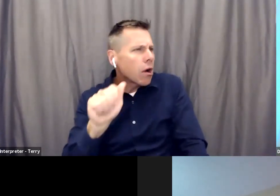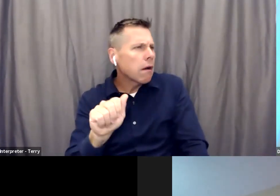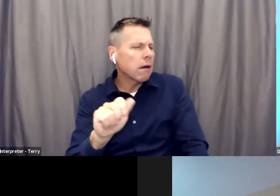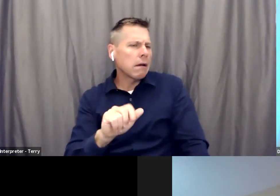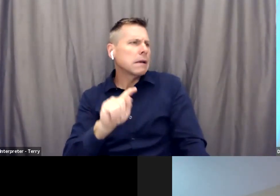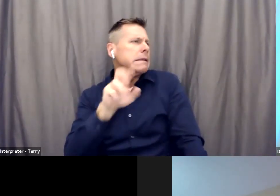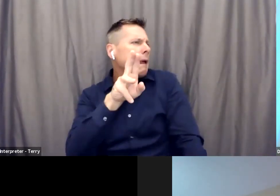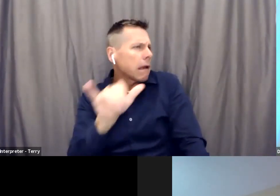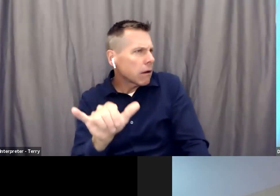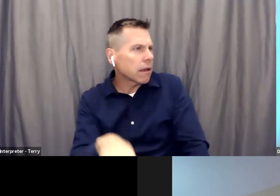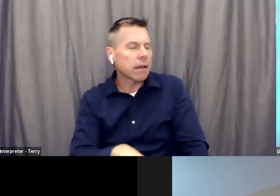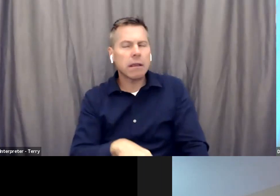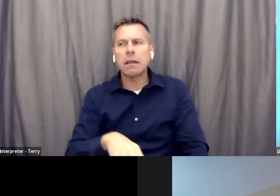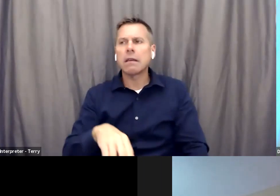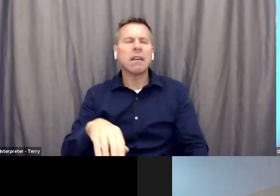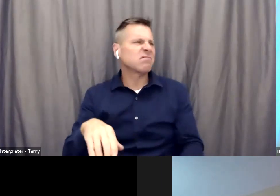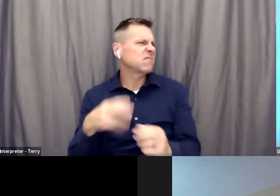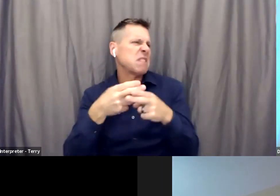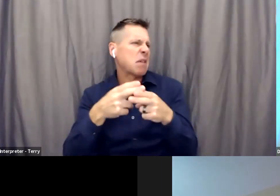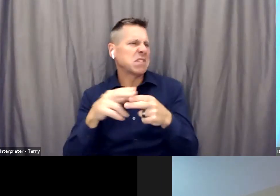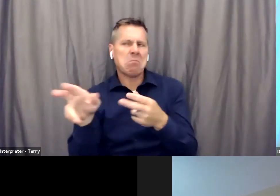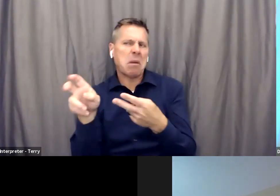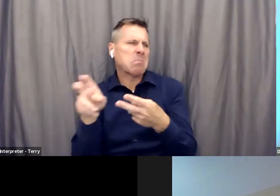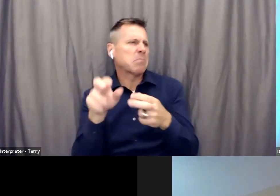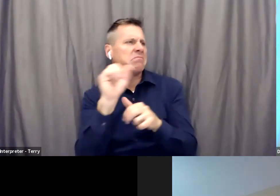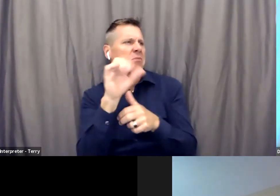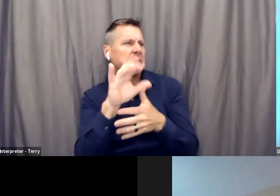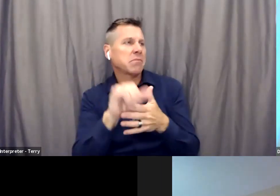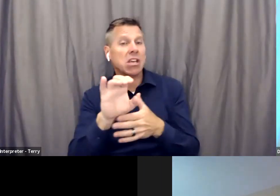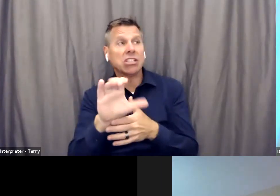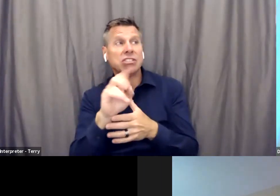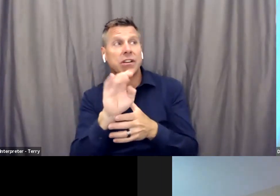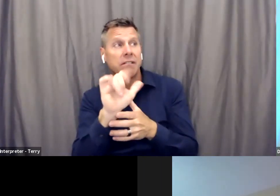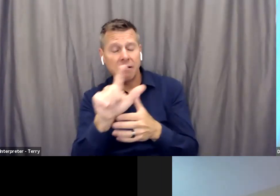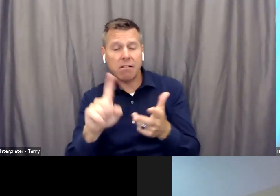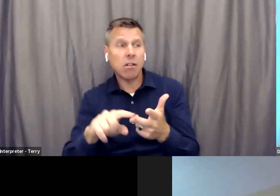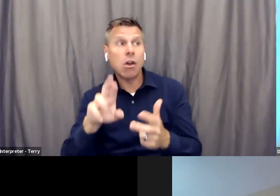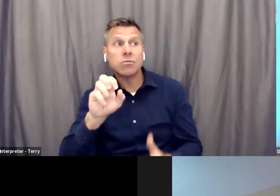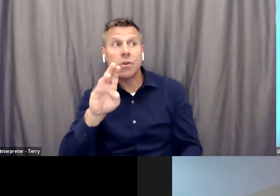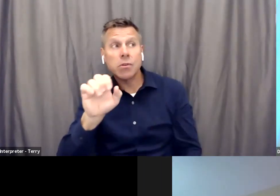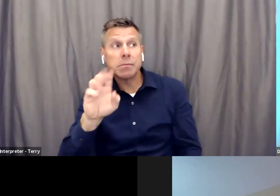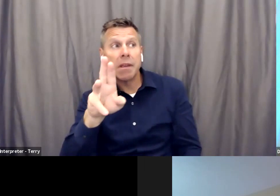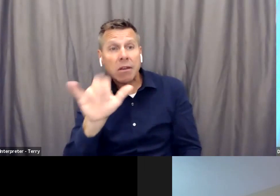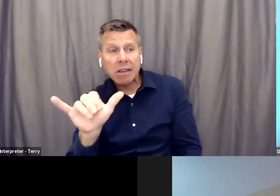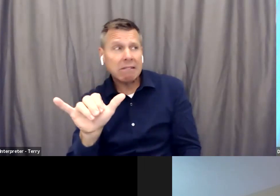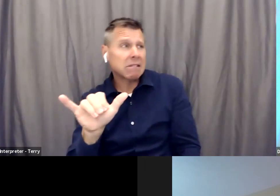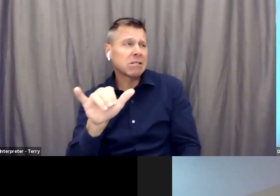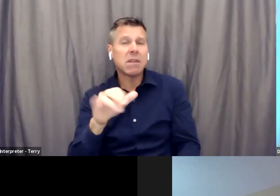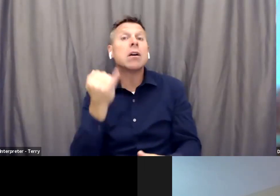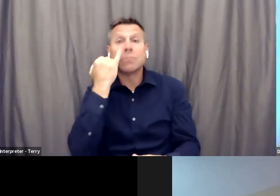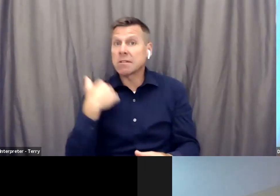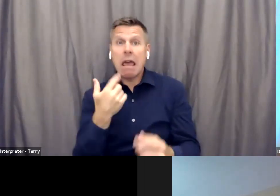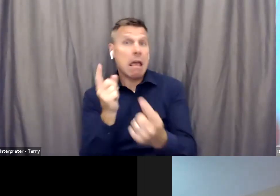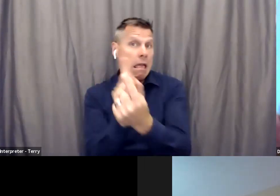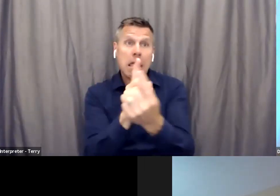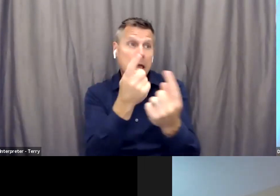Terry, I'm just reading some of your names, Cheryl, Rosemary. If I came to you and I said, you know what, can you